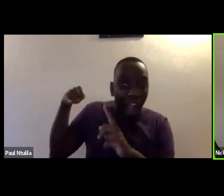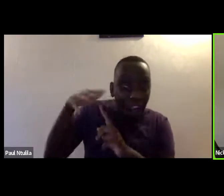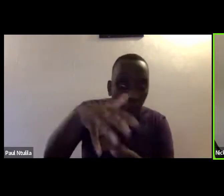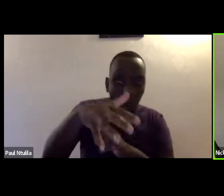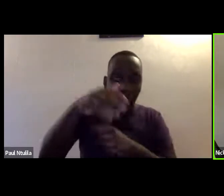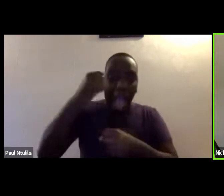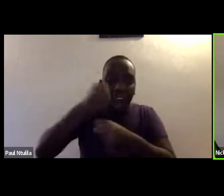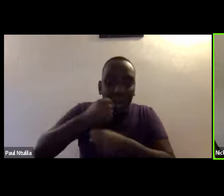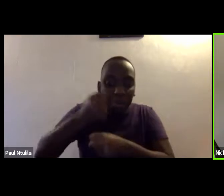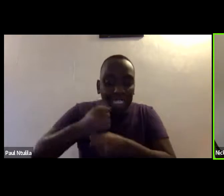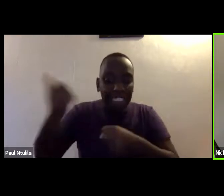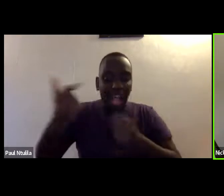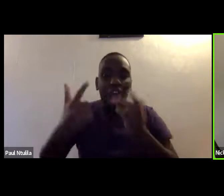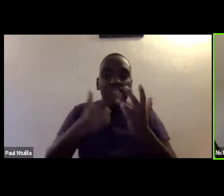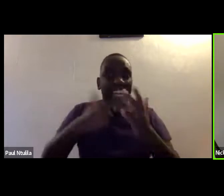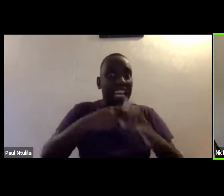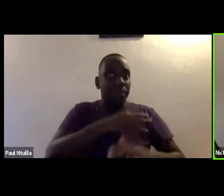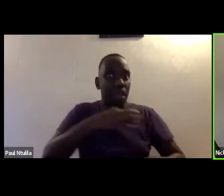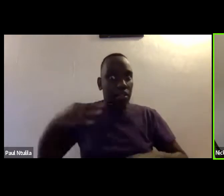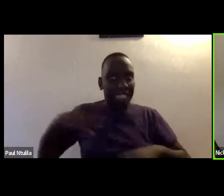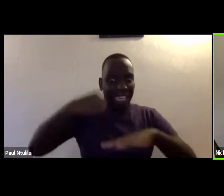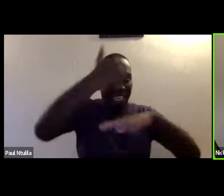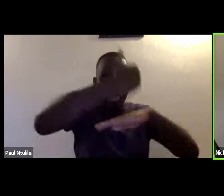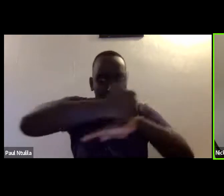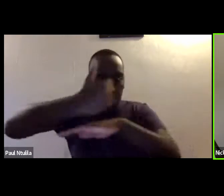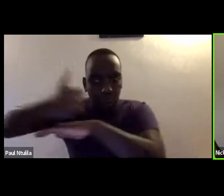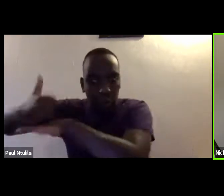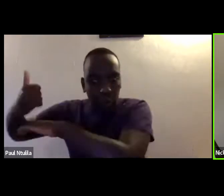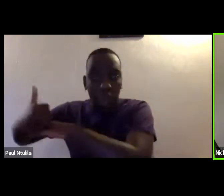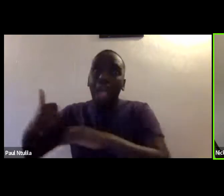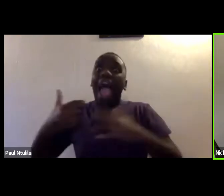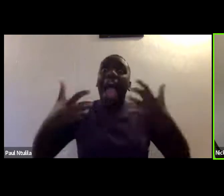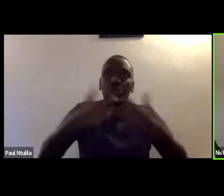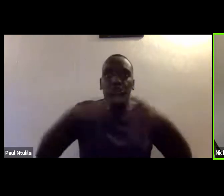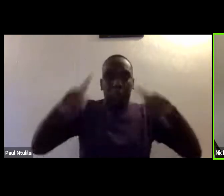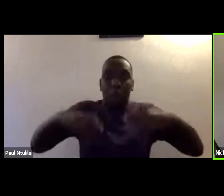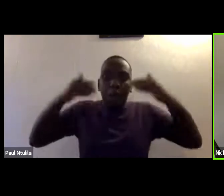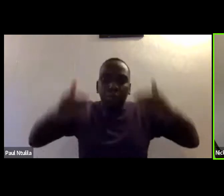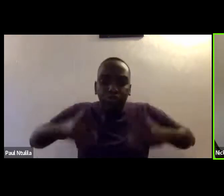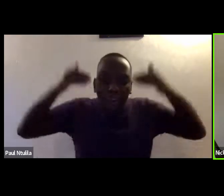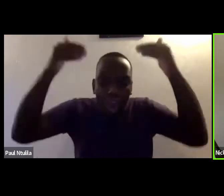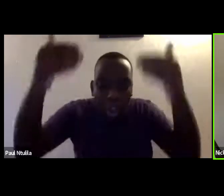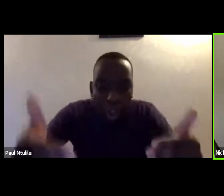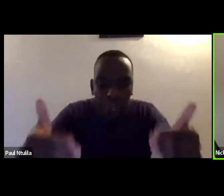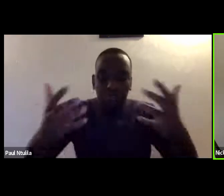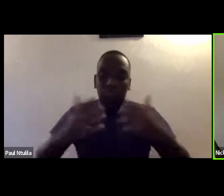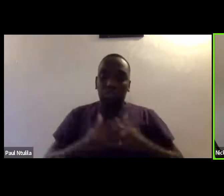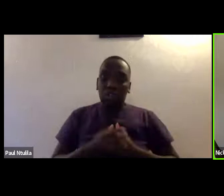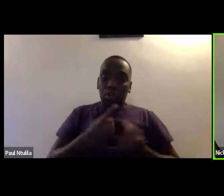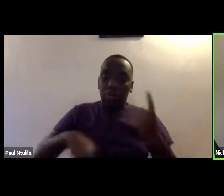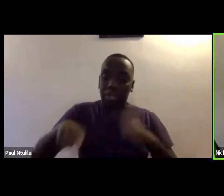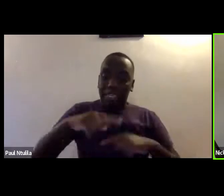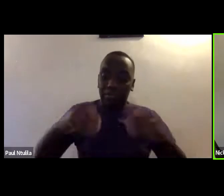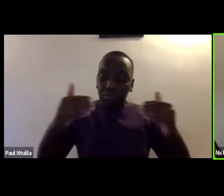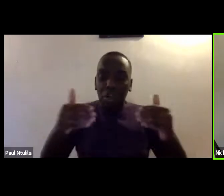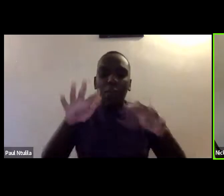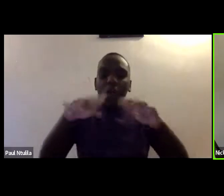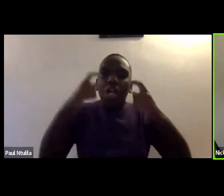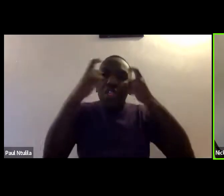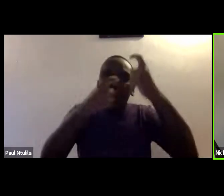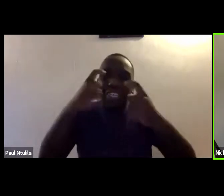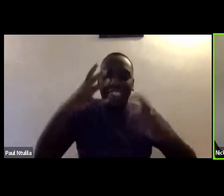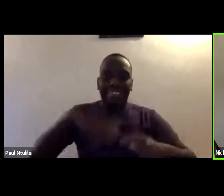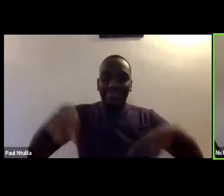that society and its barriers are. We need a clear model to be able to influence change